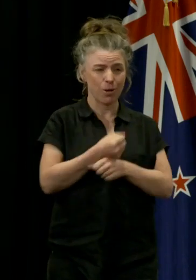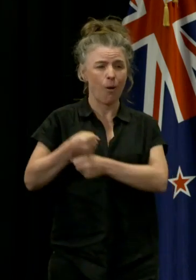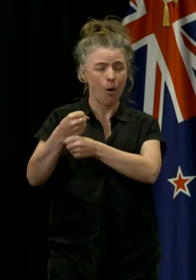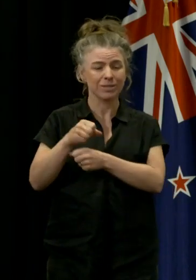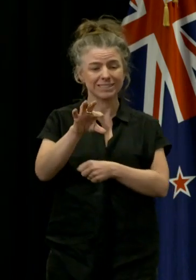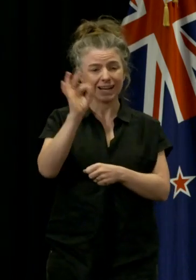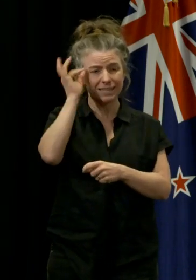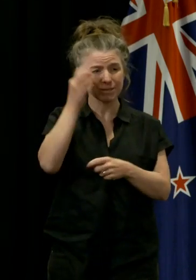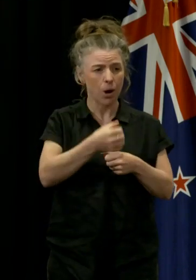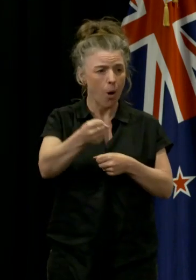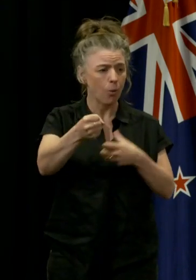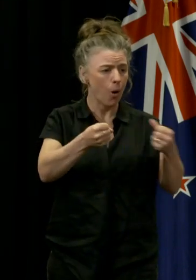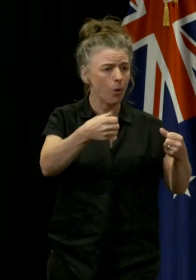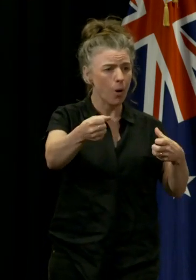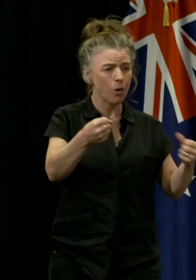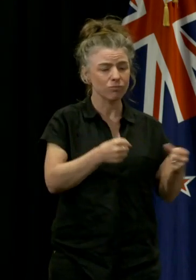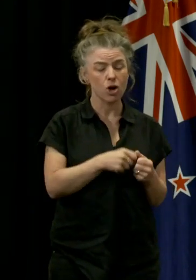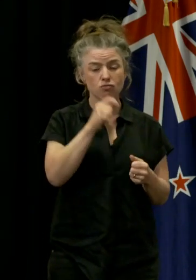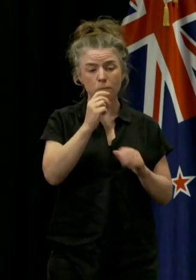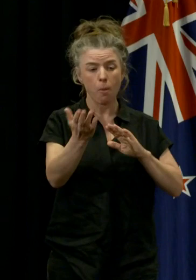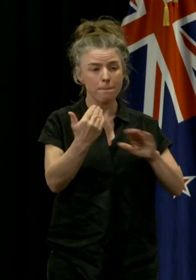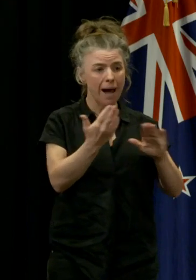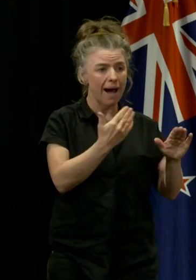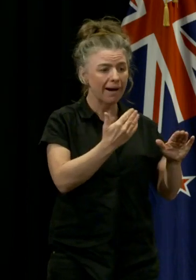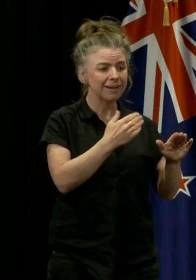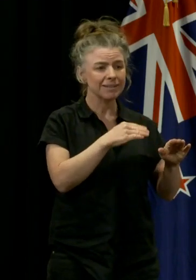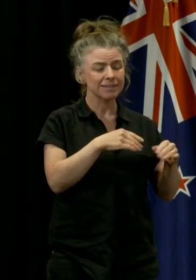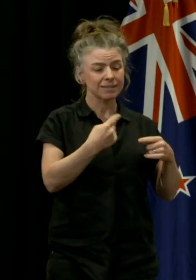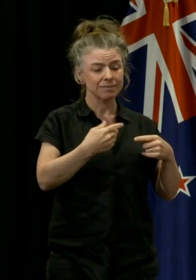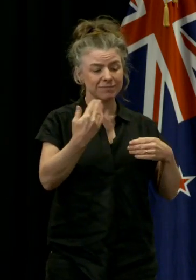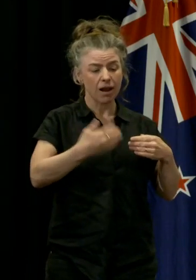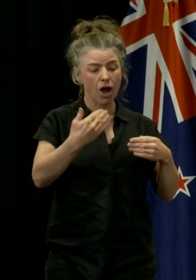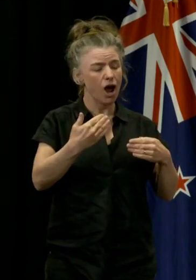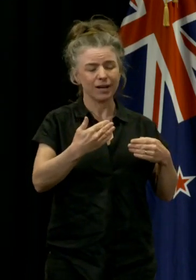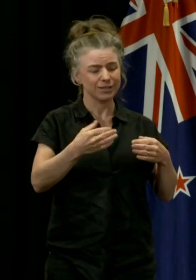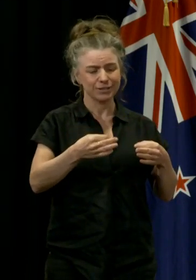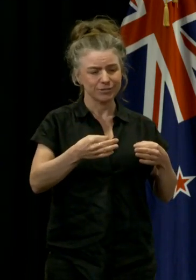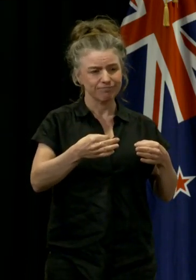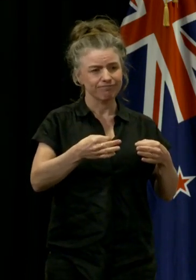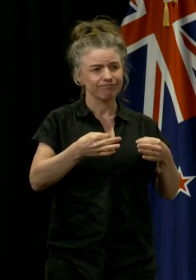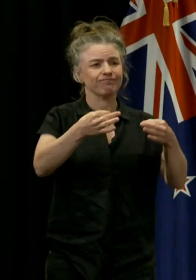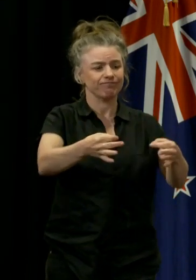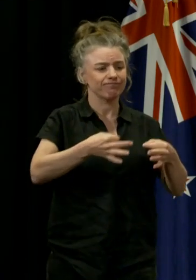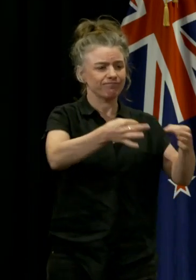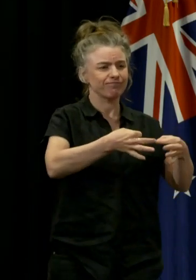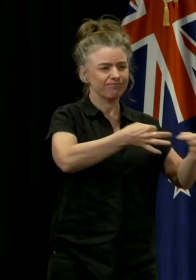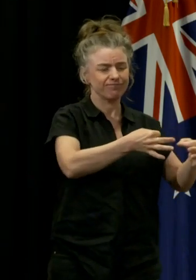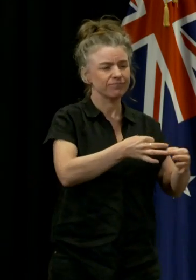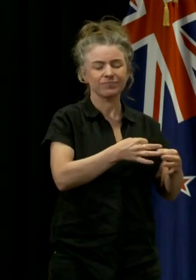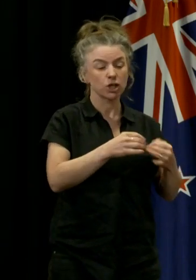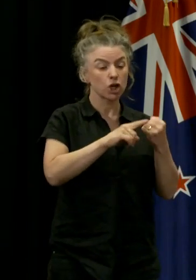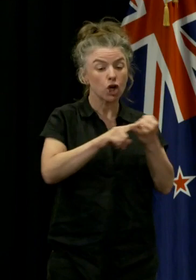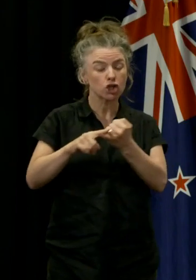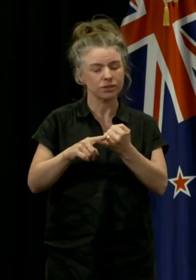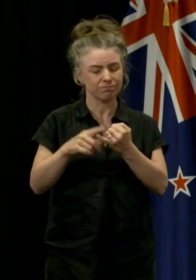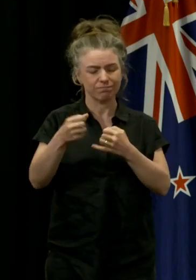be on hold. The report back deadlines that select committees work to will all be pushed out, so that there are no pressing deadlines that have to